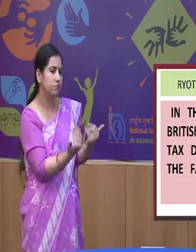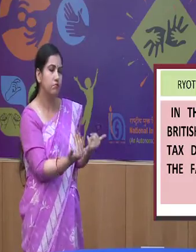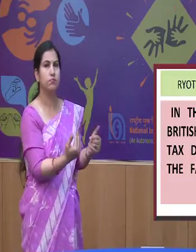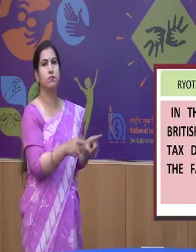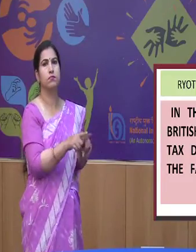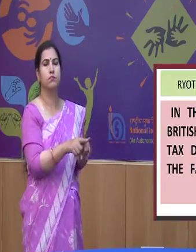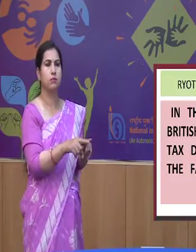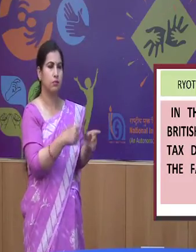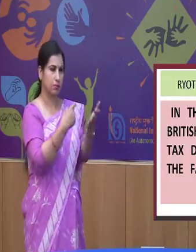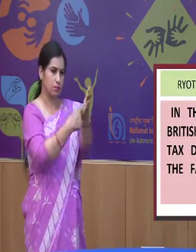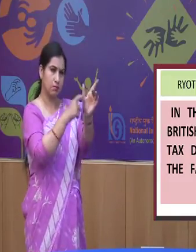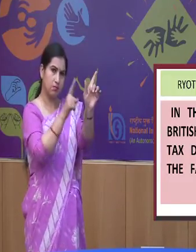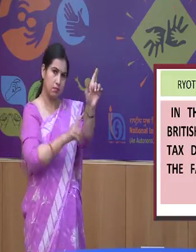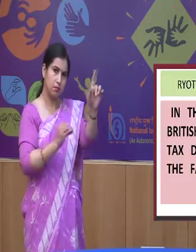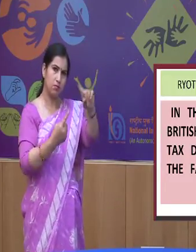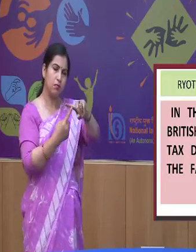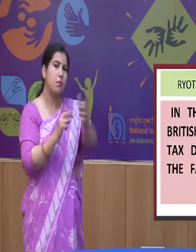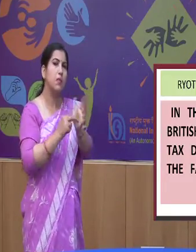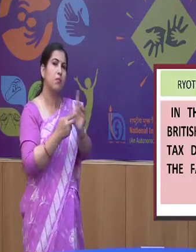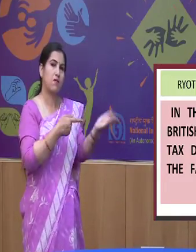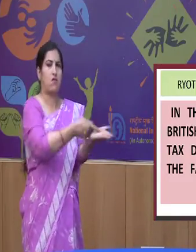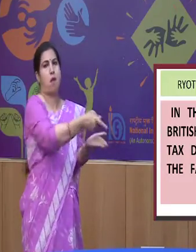Ryots means farmers.